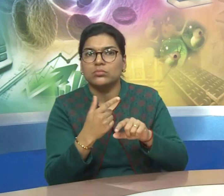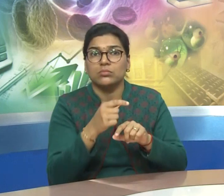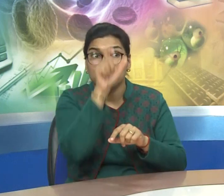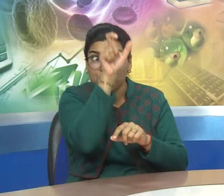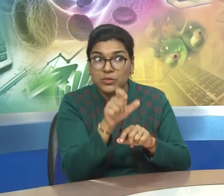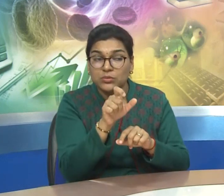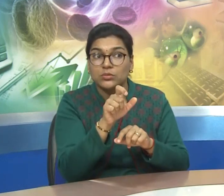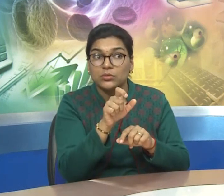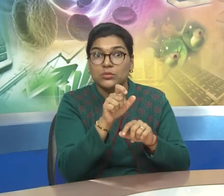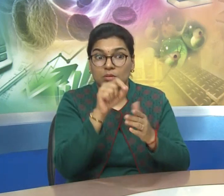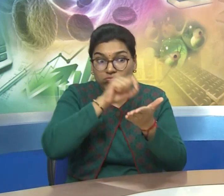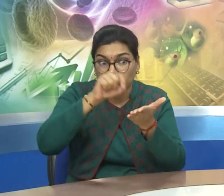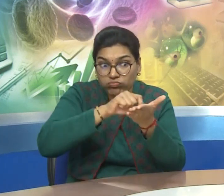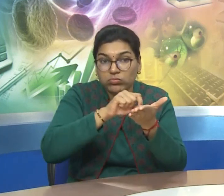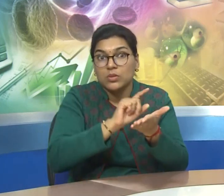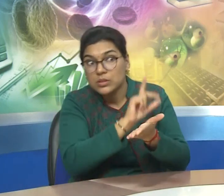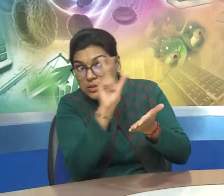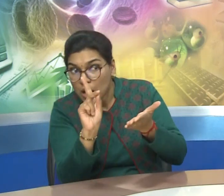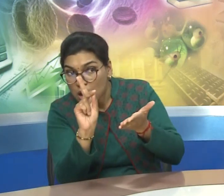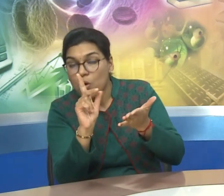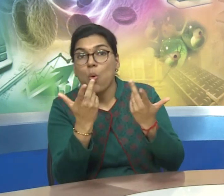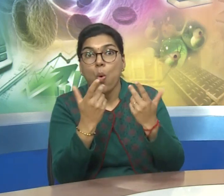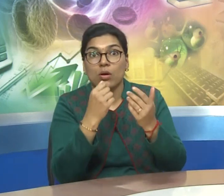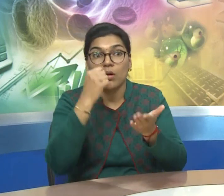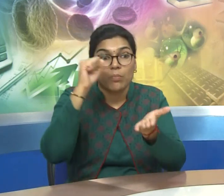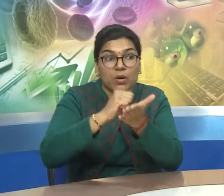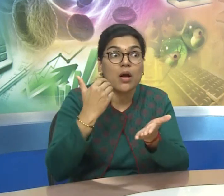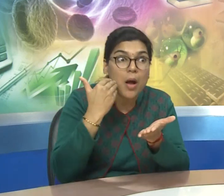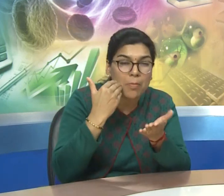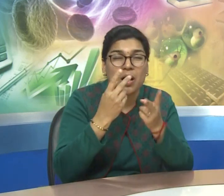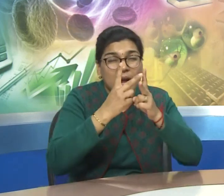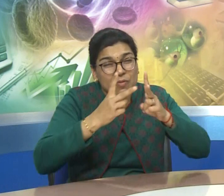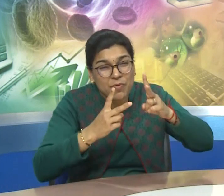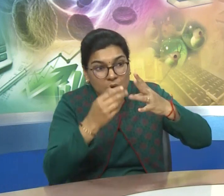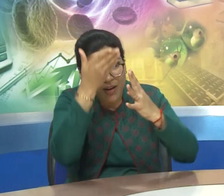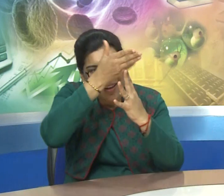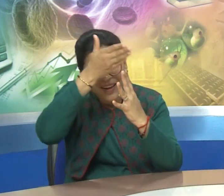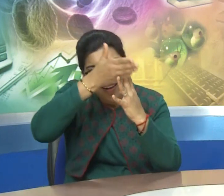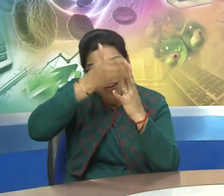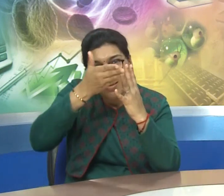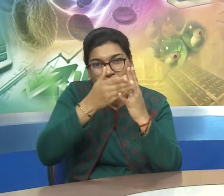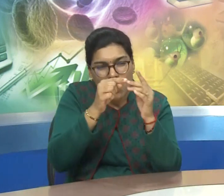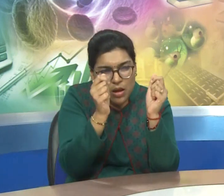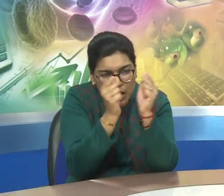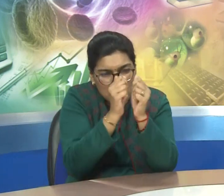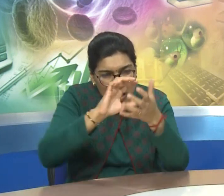these codes are used for the classification.